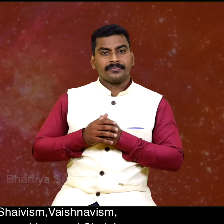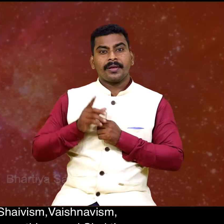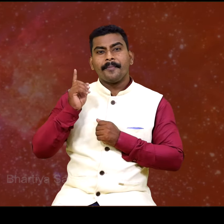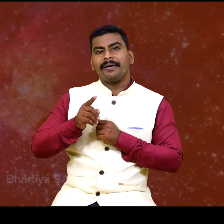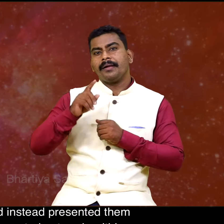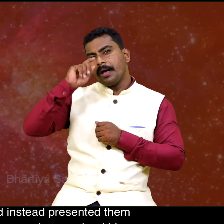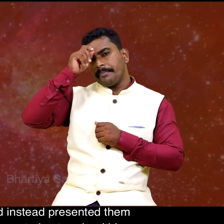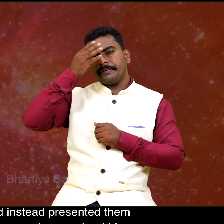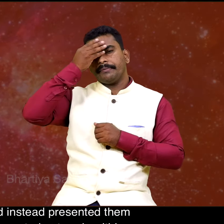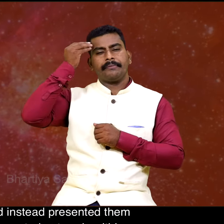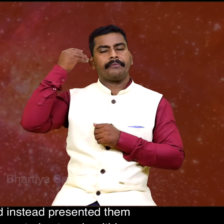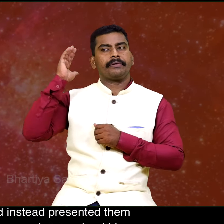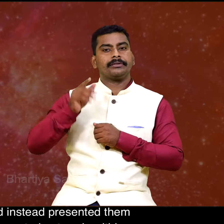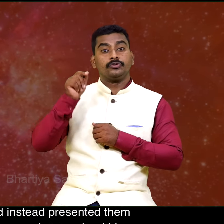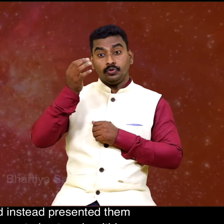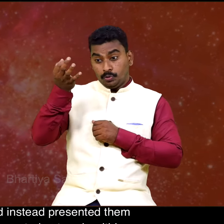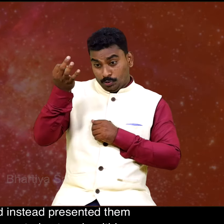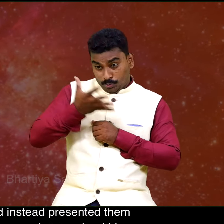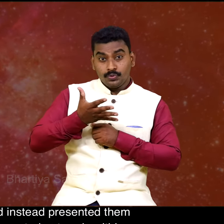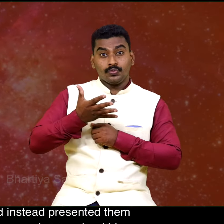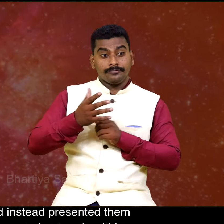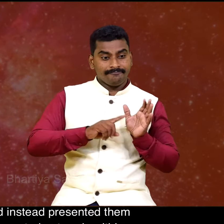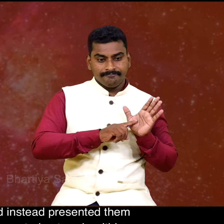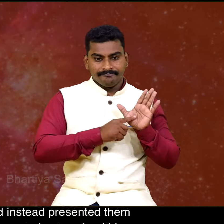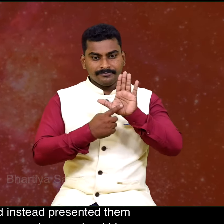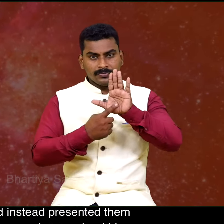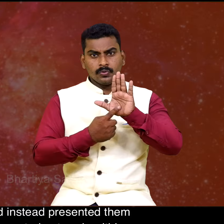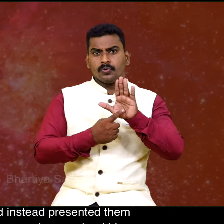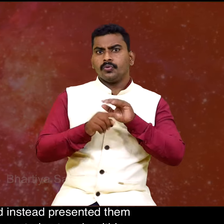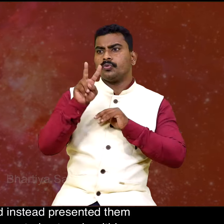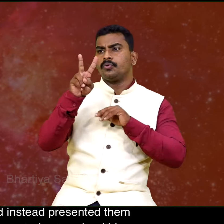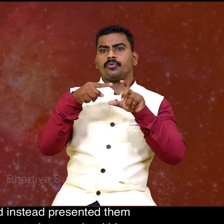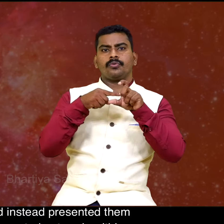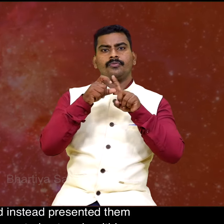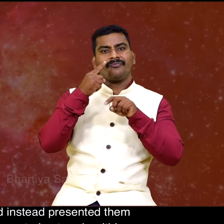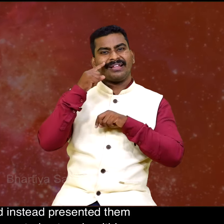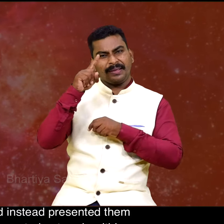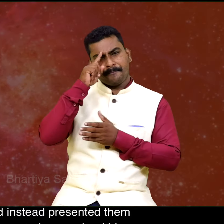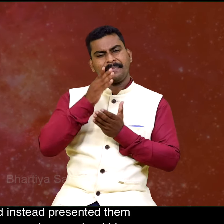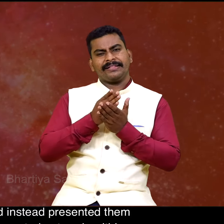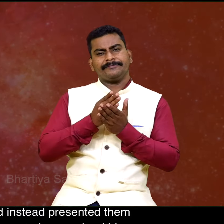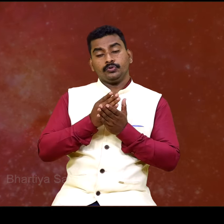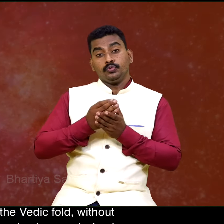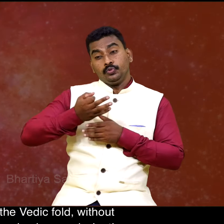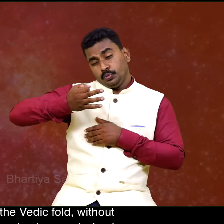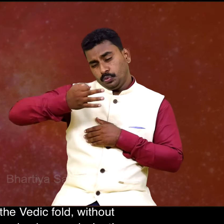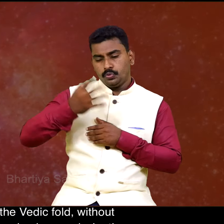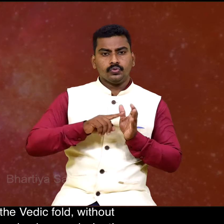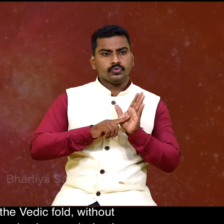instead presented them as sectarian trends within the Vedic fold,